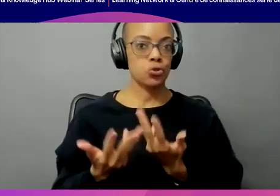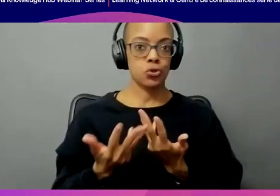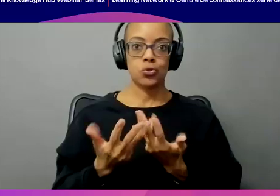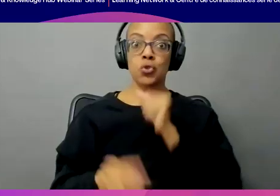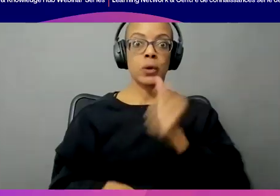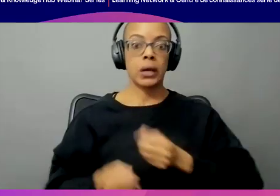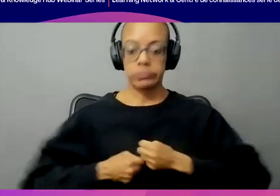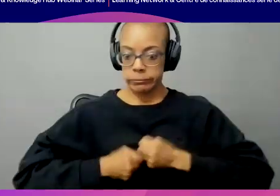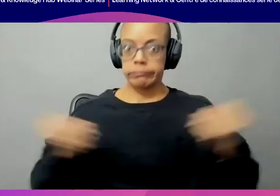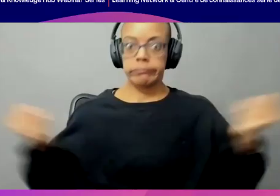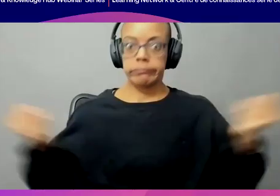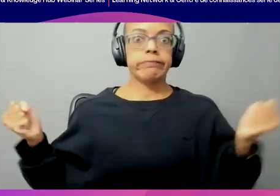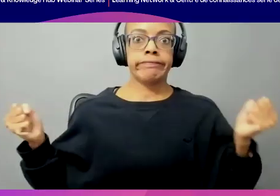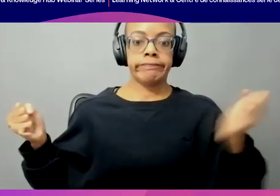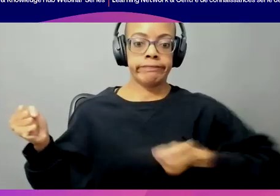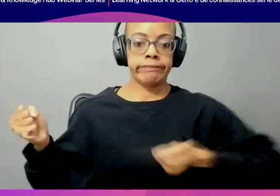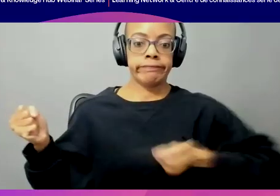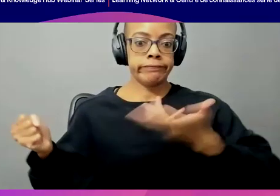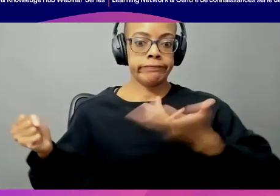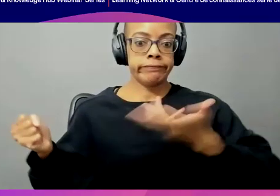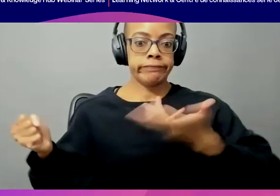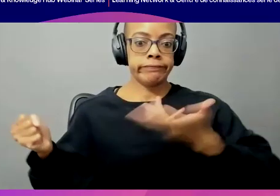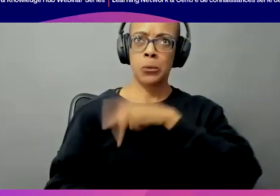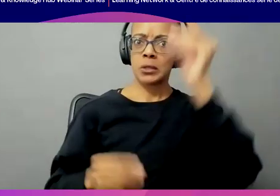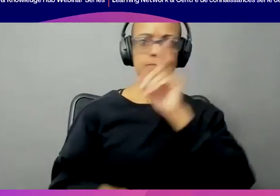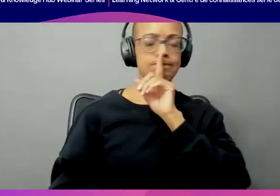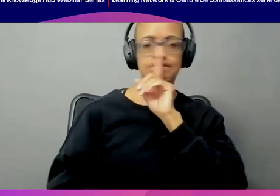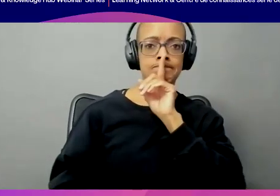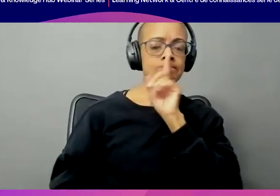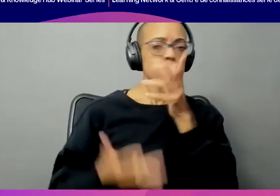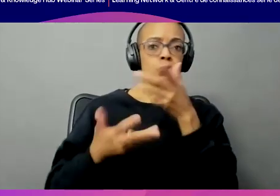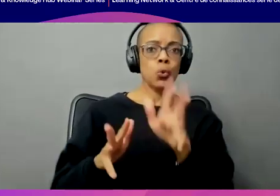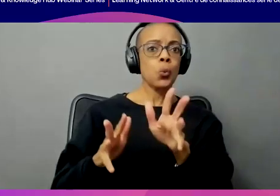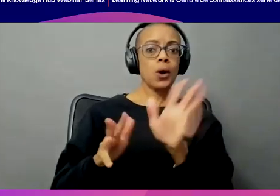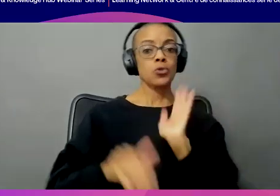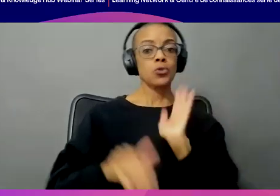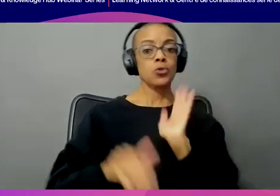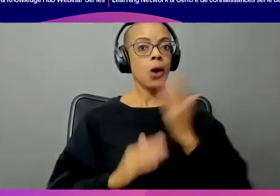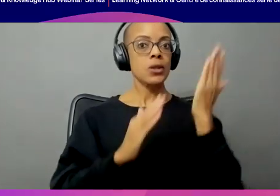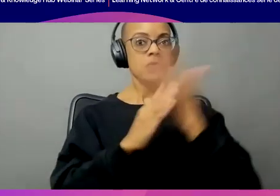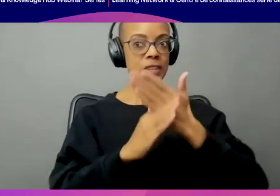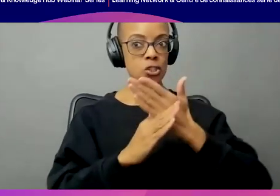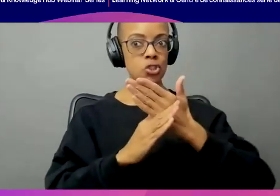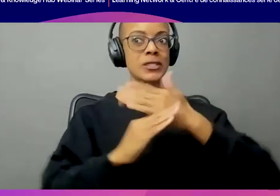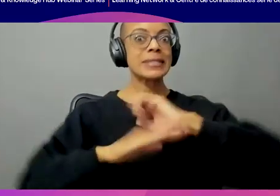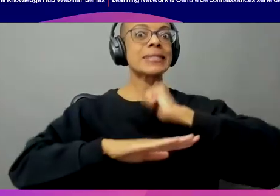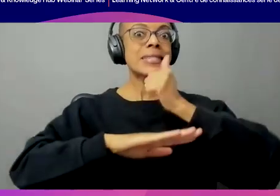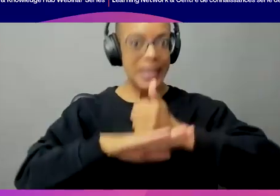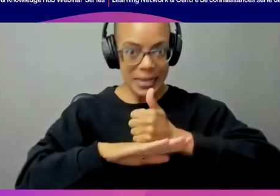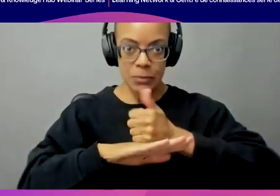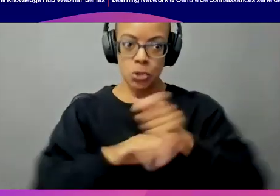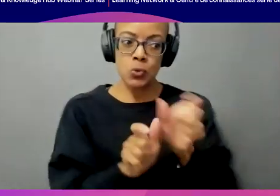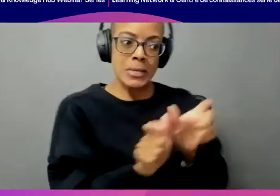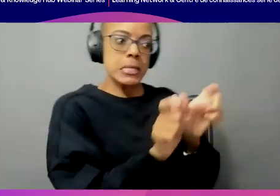from the design end of how do we design our interventions so that we're safeguarding against some of this surveillance that can